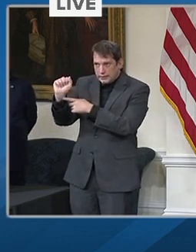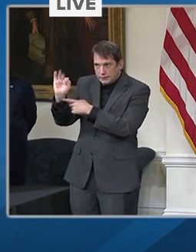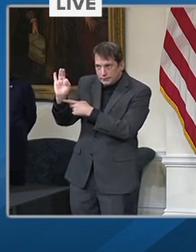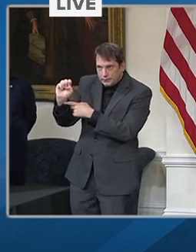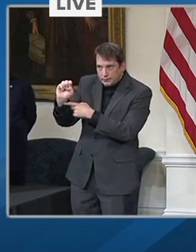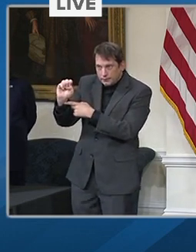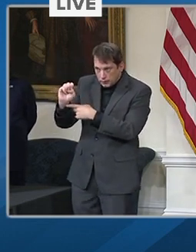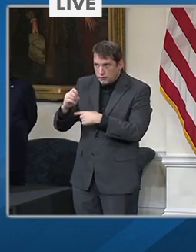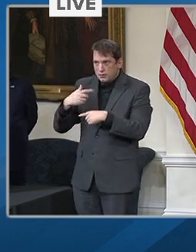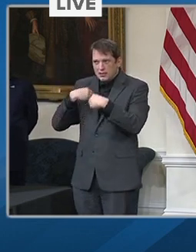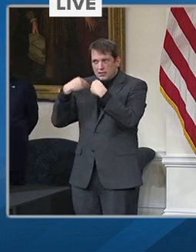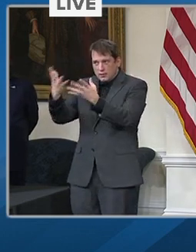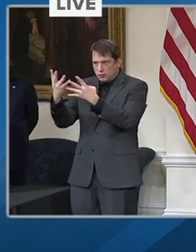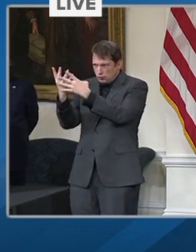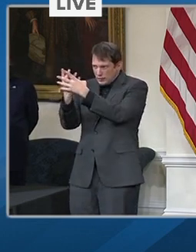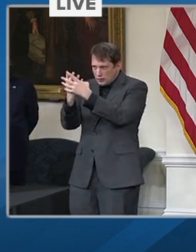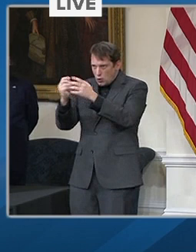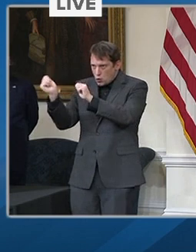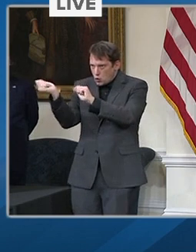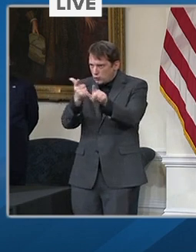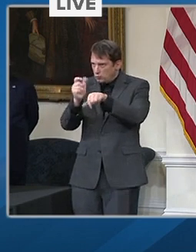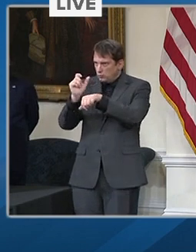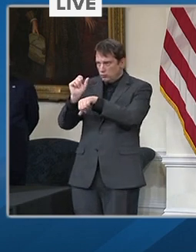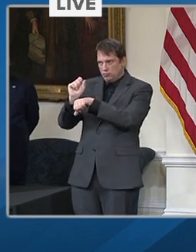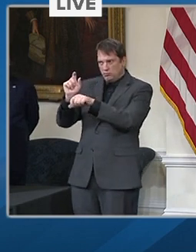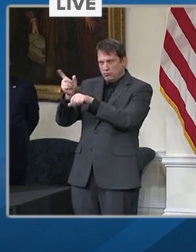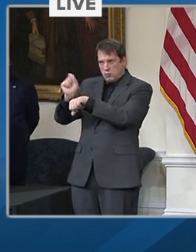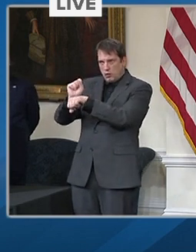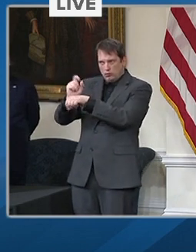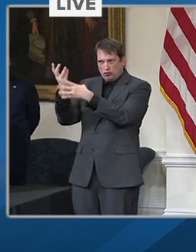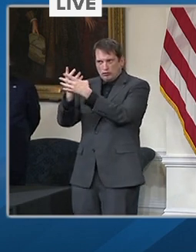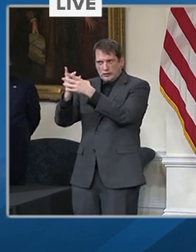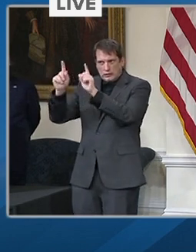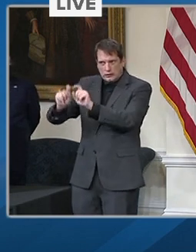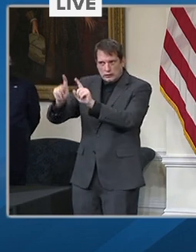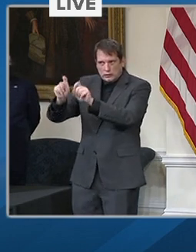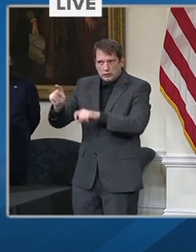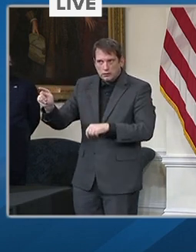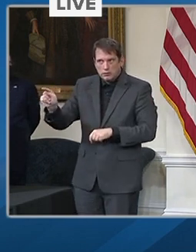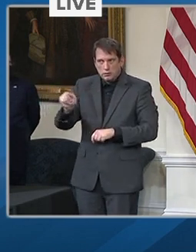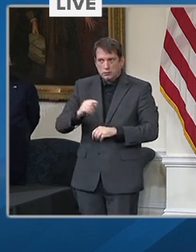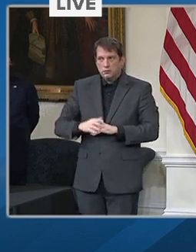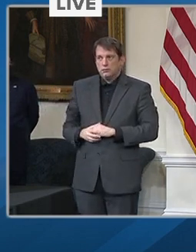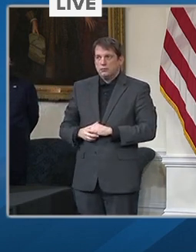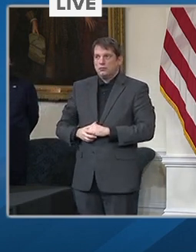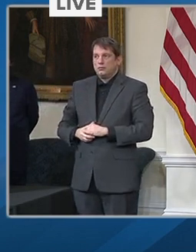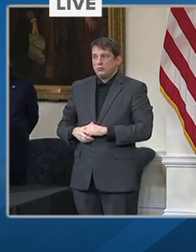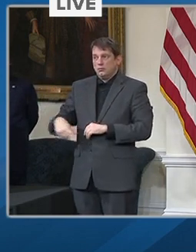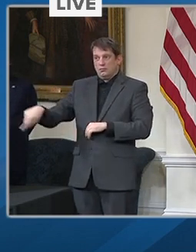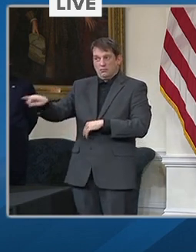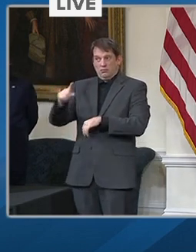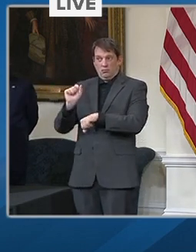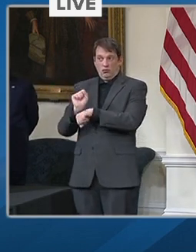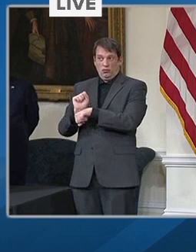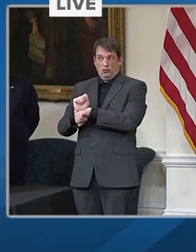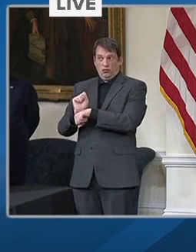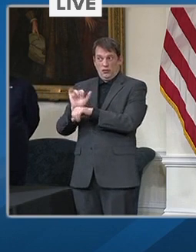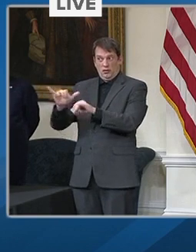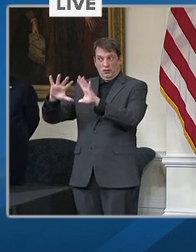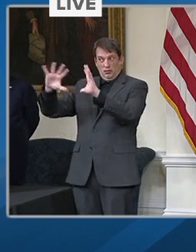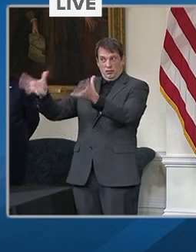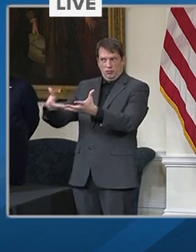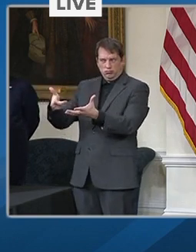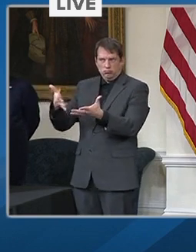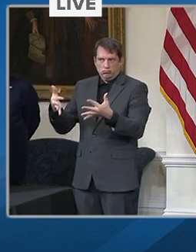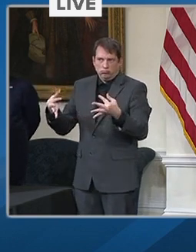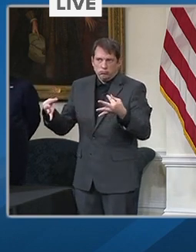our employees and our customers and visitors. But because the work that we do every day is truly essential, we can't be safe unless you stay